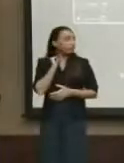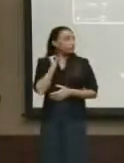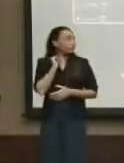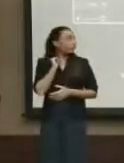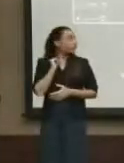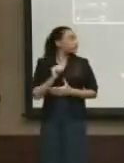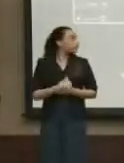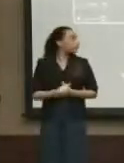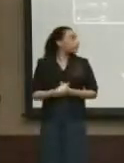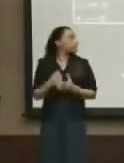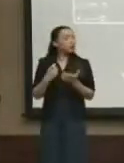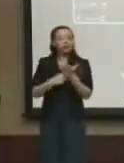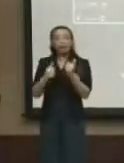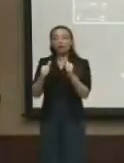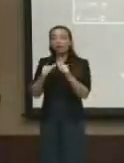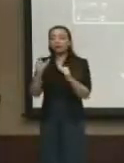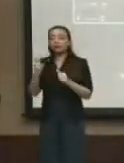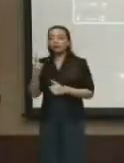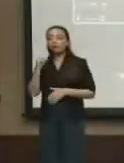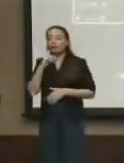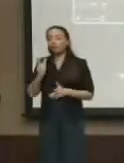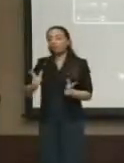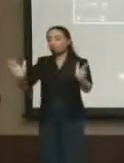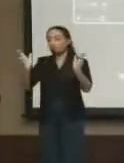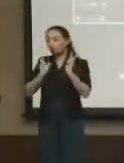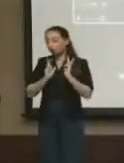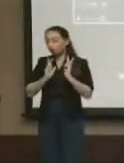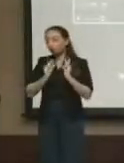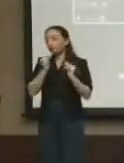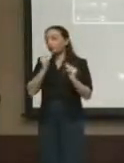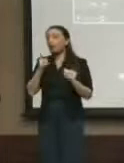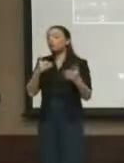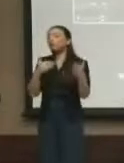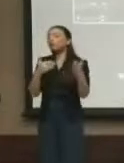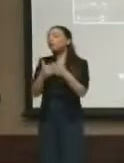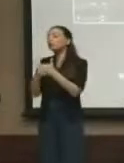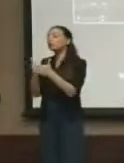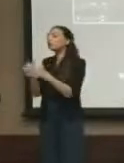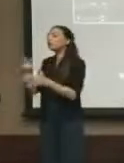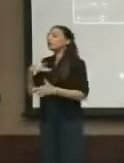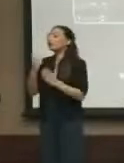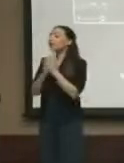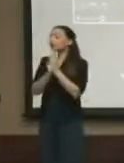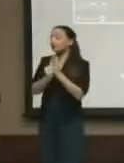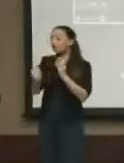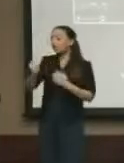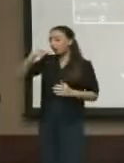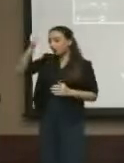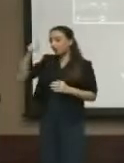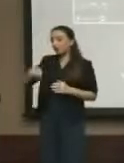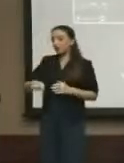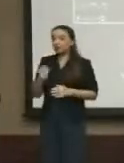Yeah, so Ravi, tell us what are the challenges that you're grappling with